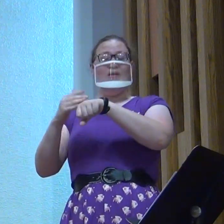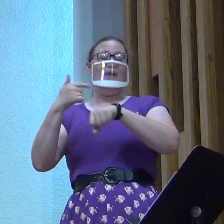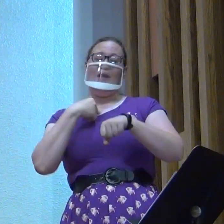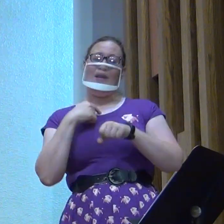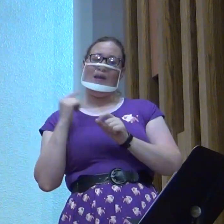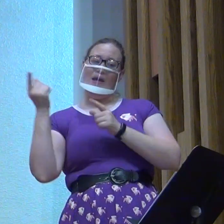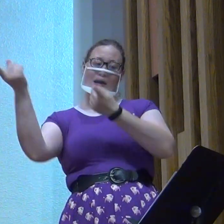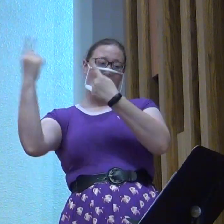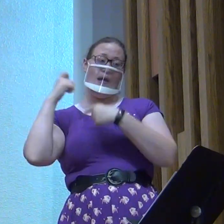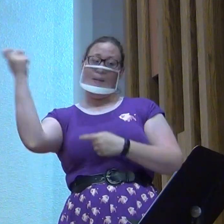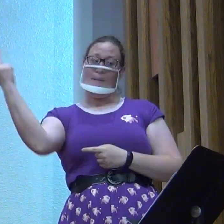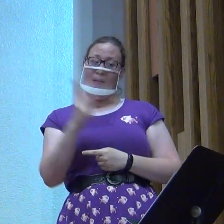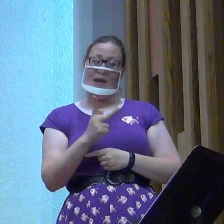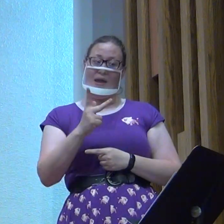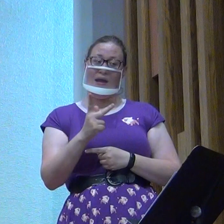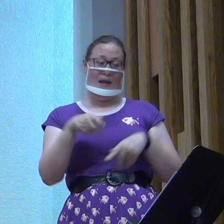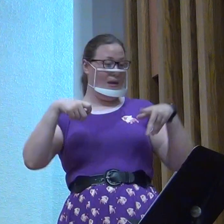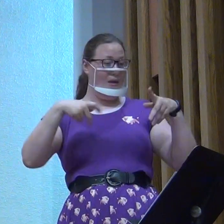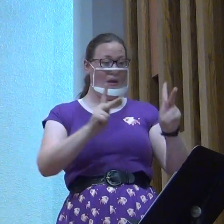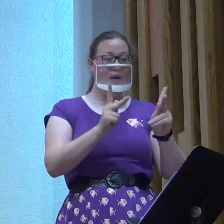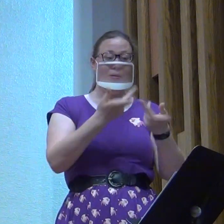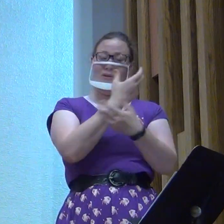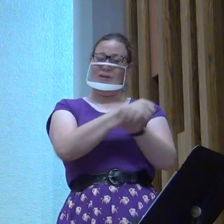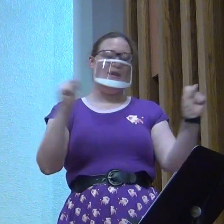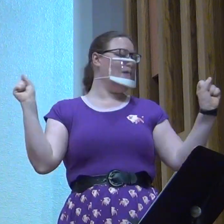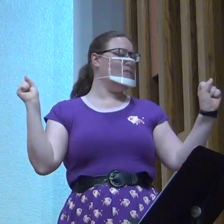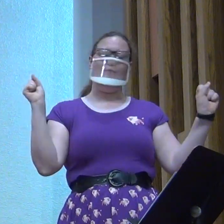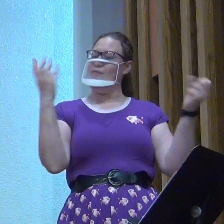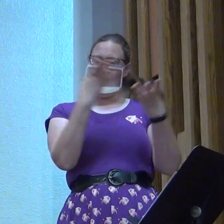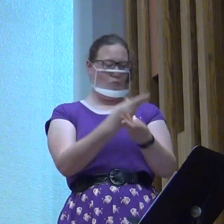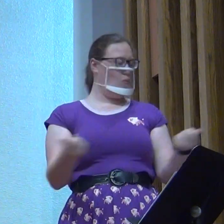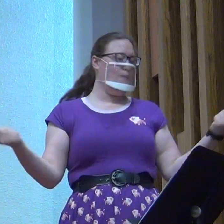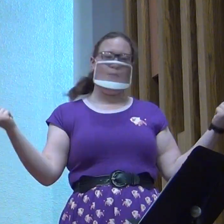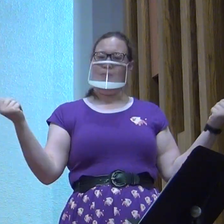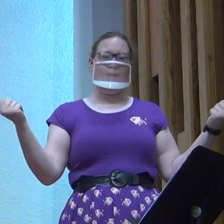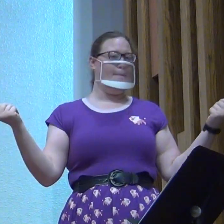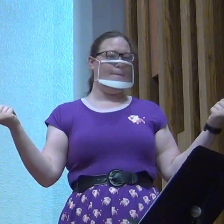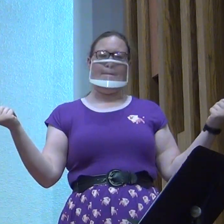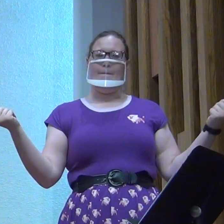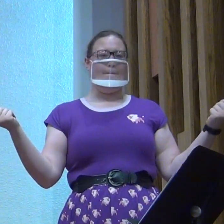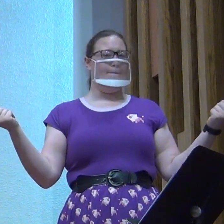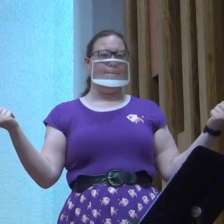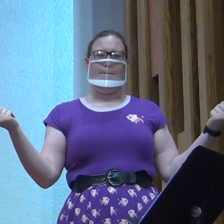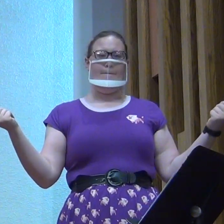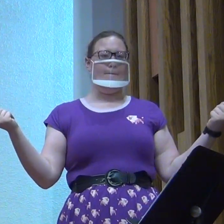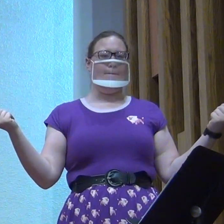again, opportunities to be saved will cease.